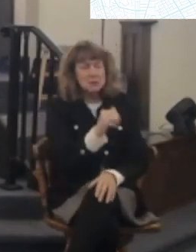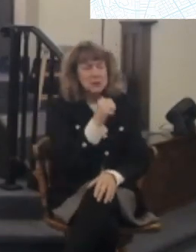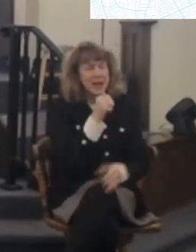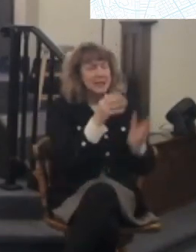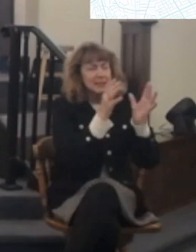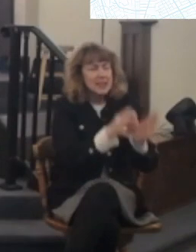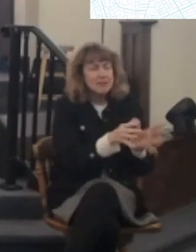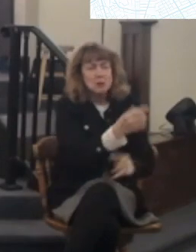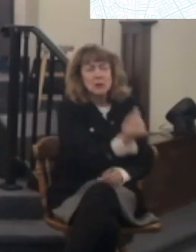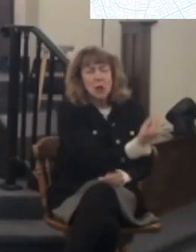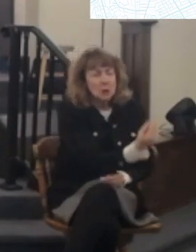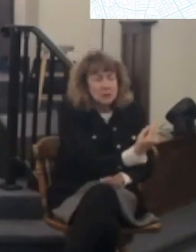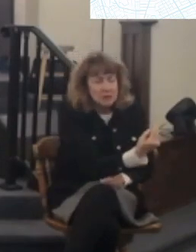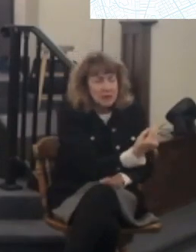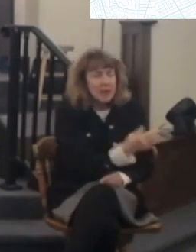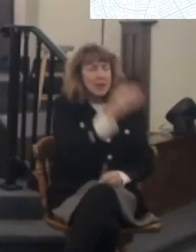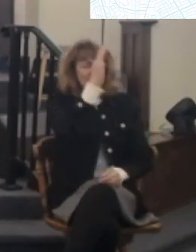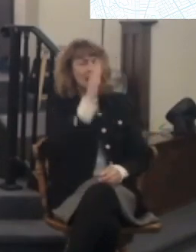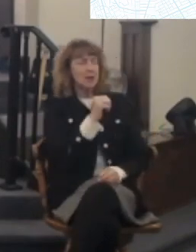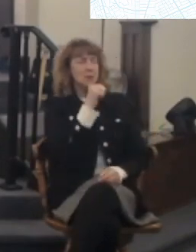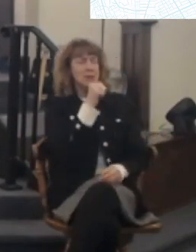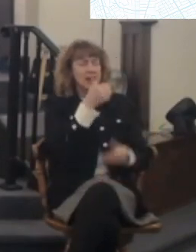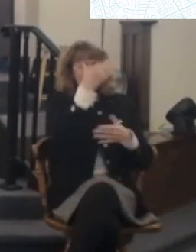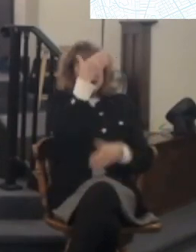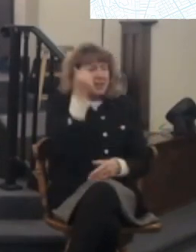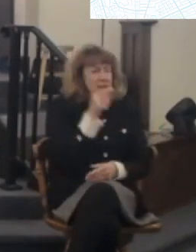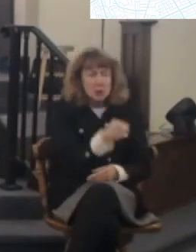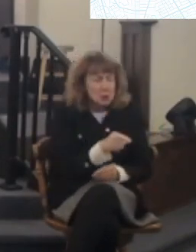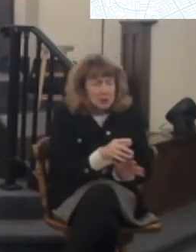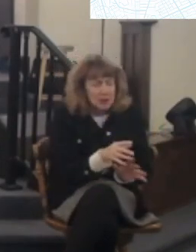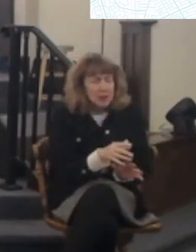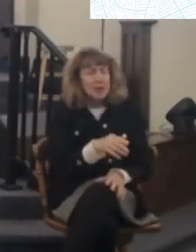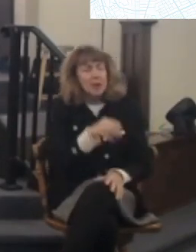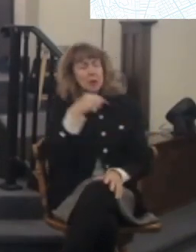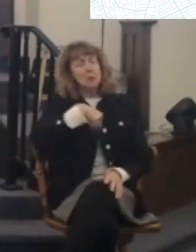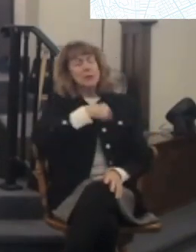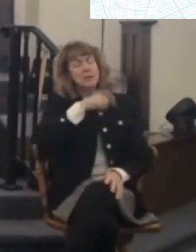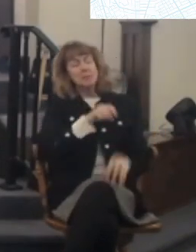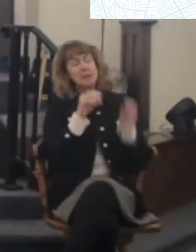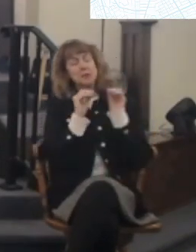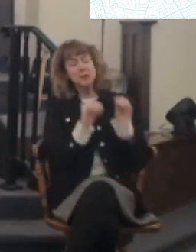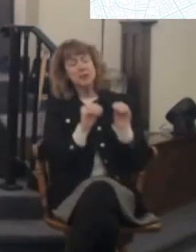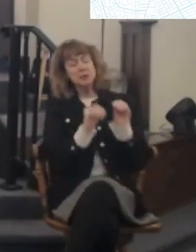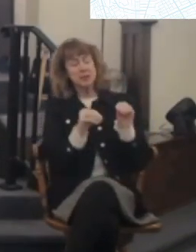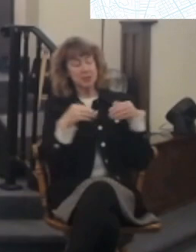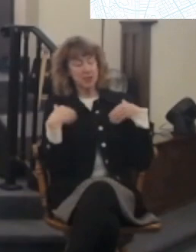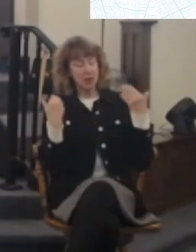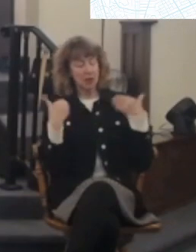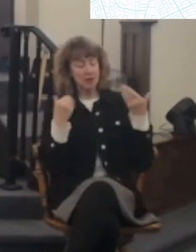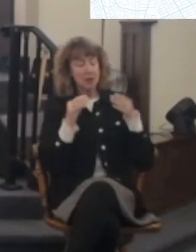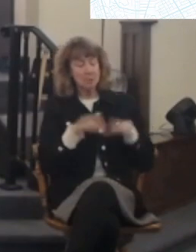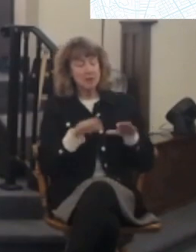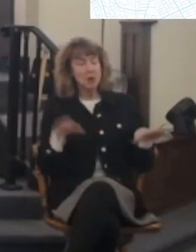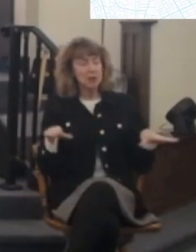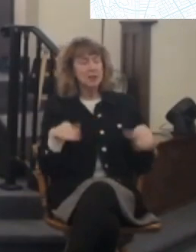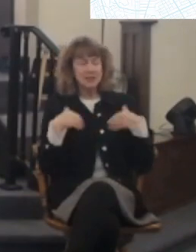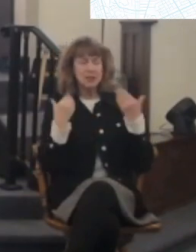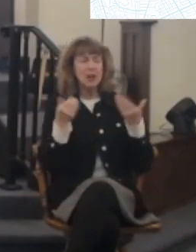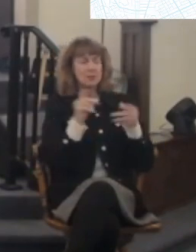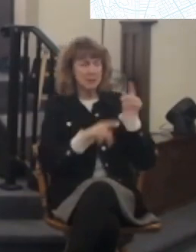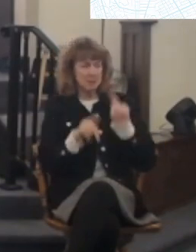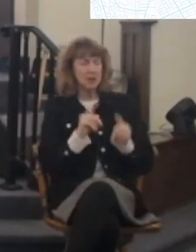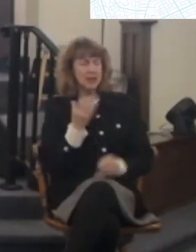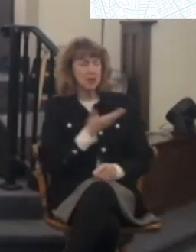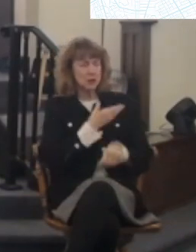us. If we're not teaching our young people how to read the Word of God, we are failing